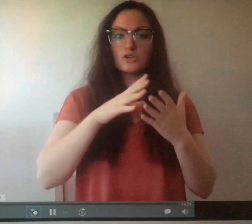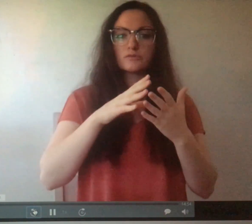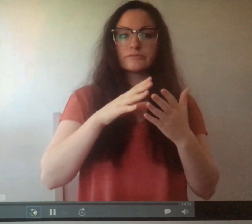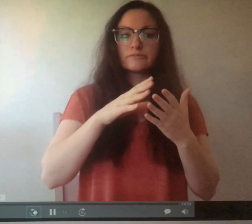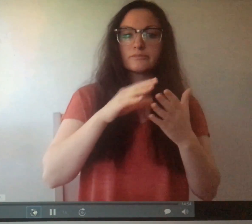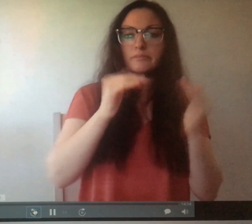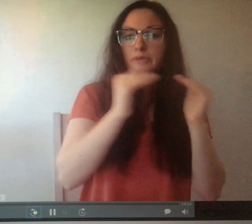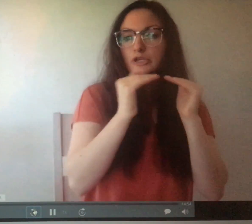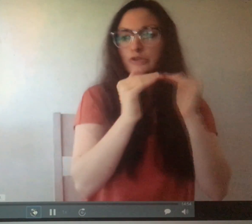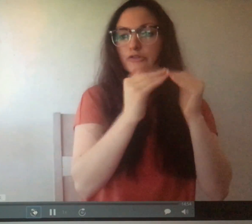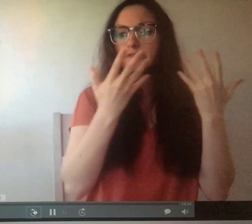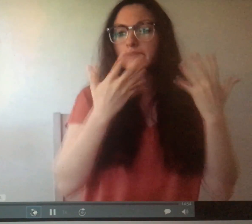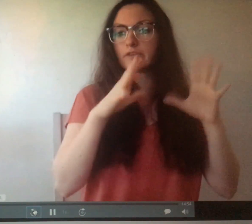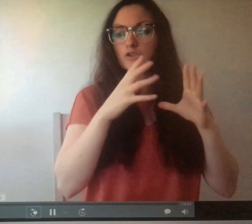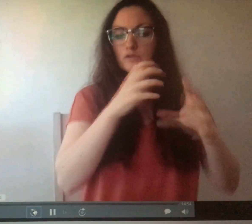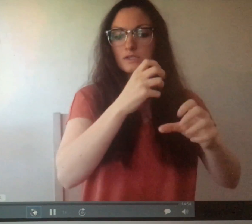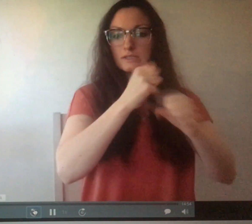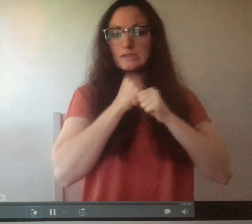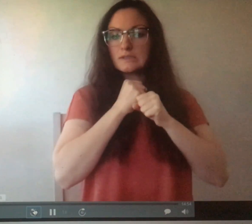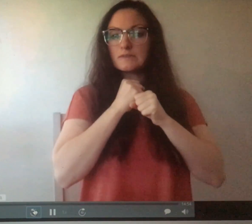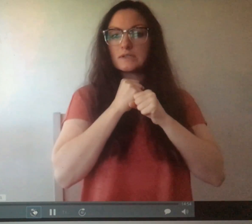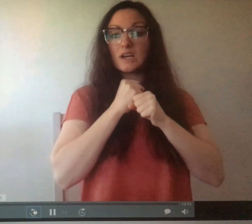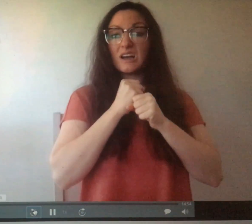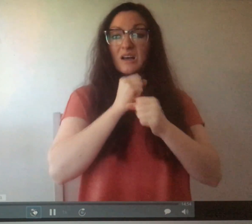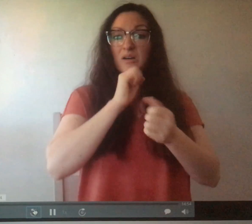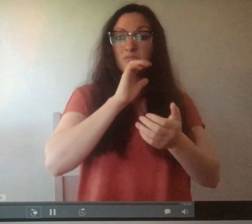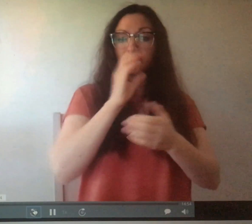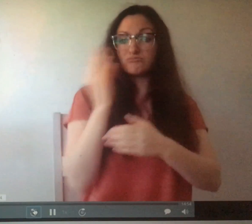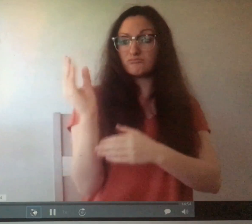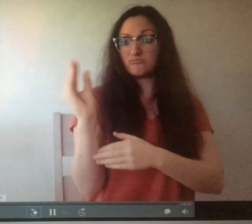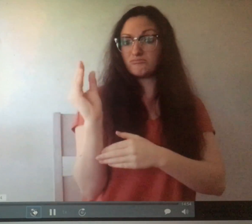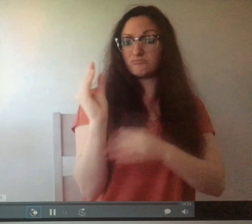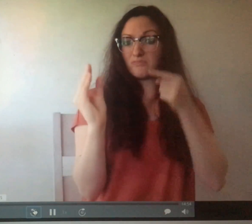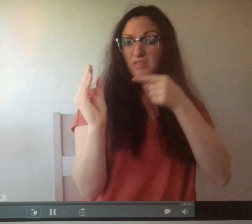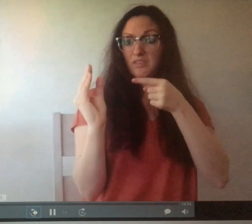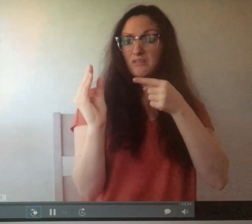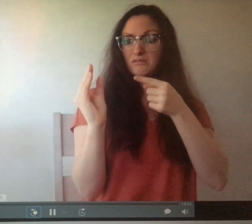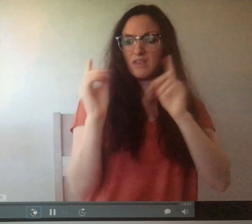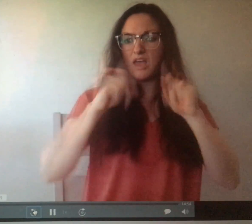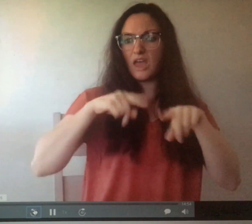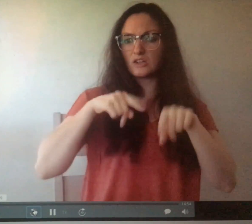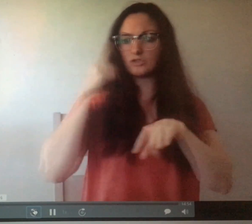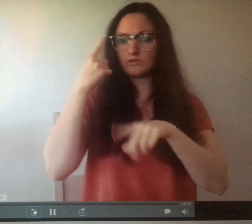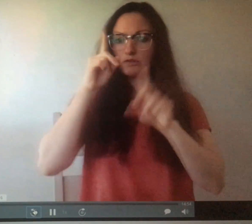exam and that they aced the exam because they had all the answers ahead of time.